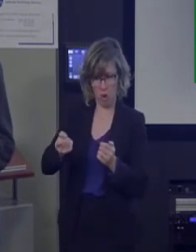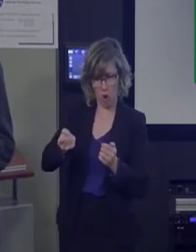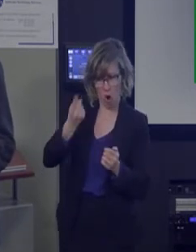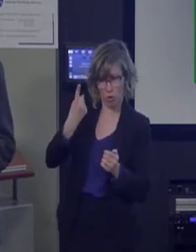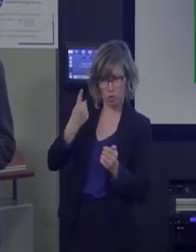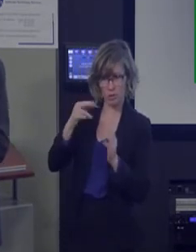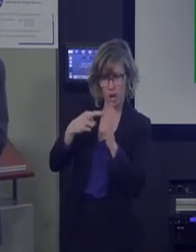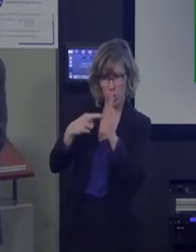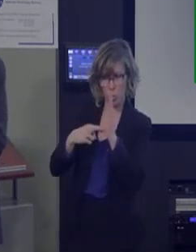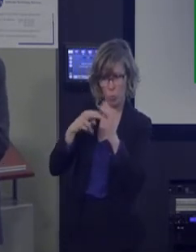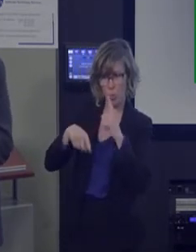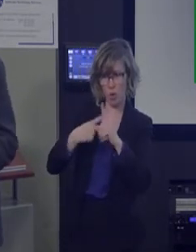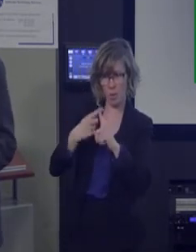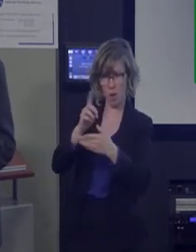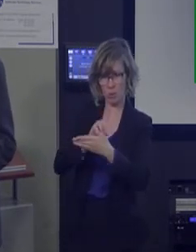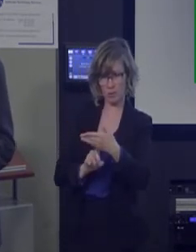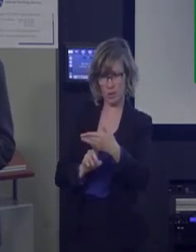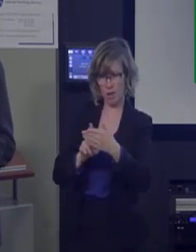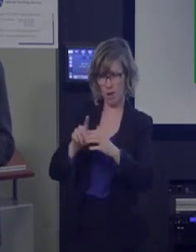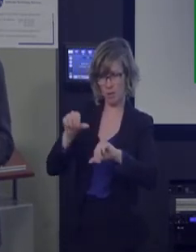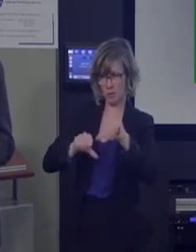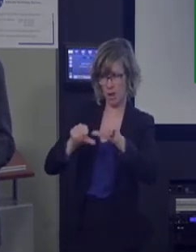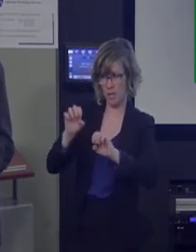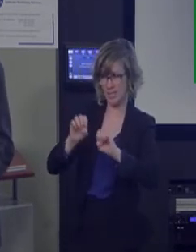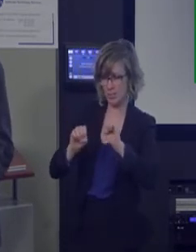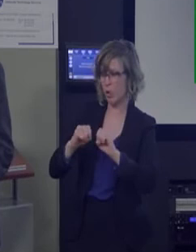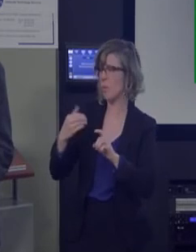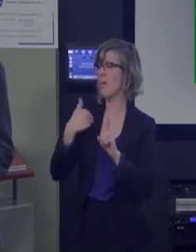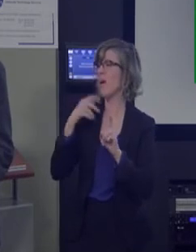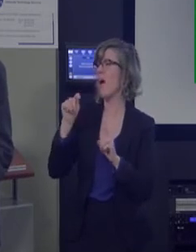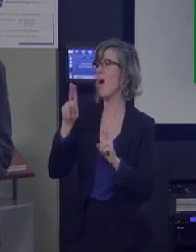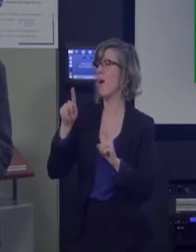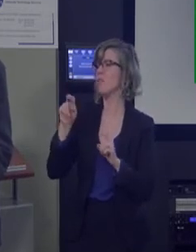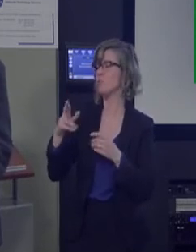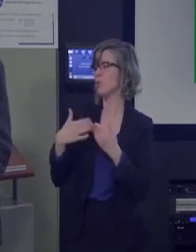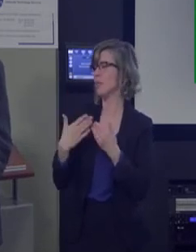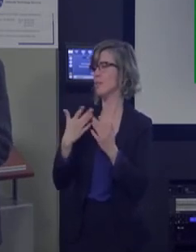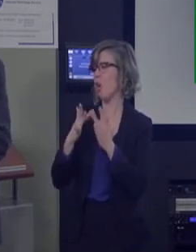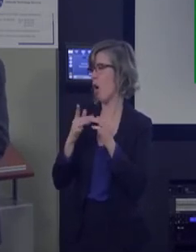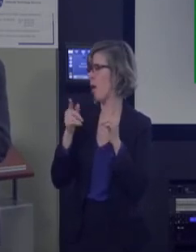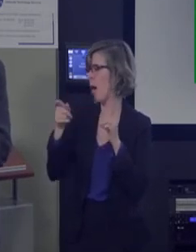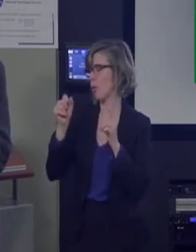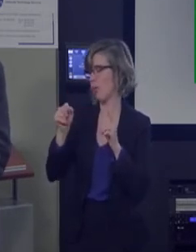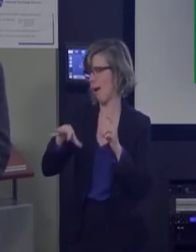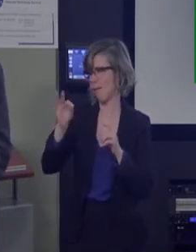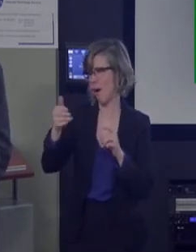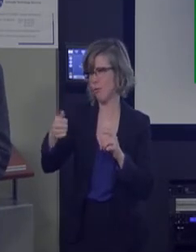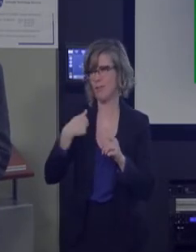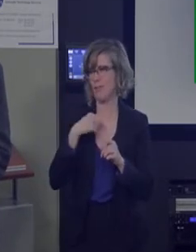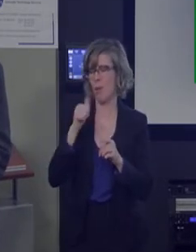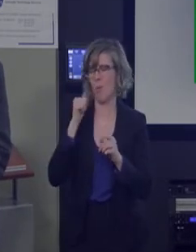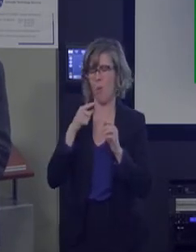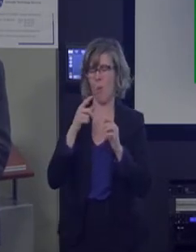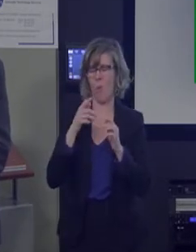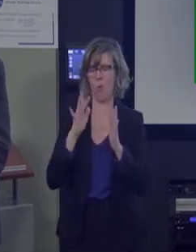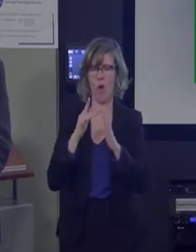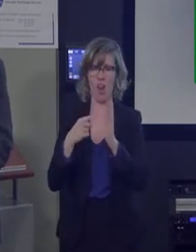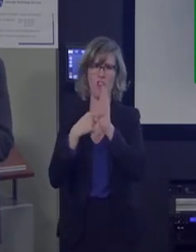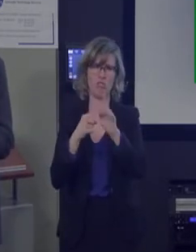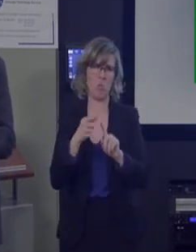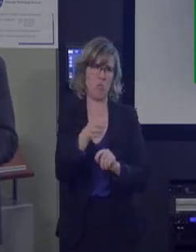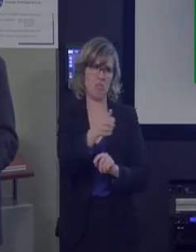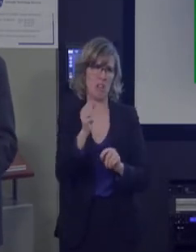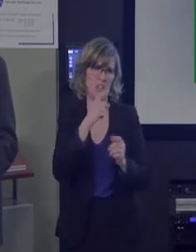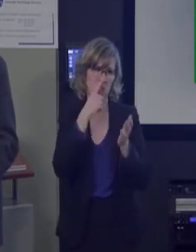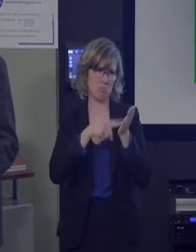instruction to their level. There's this tutor that you can get off the web and play around with it if you want to. I'm not going to do it live here. This is a